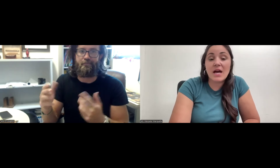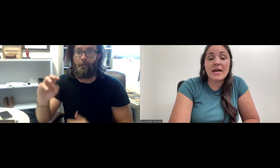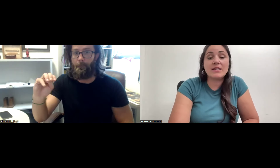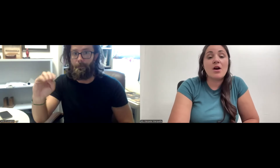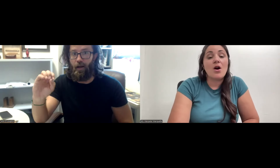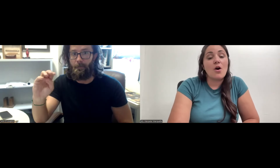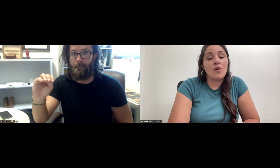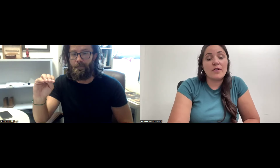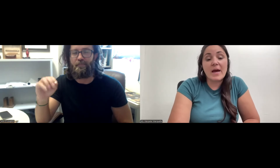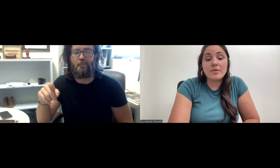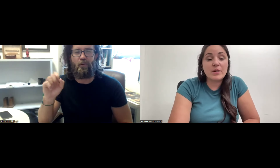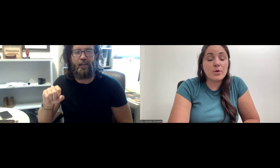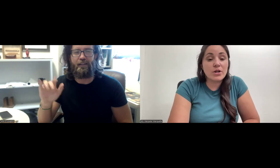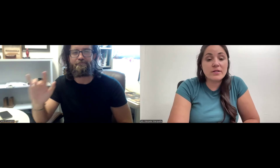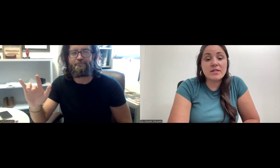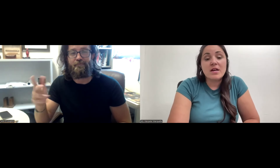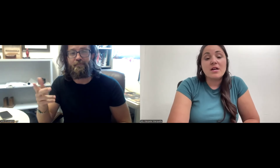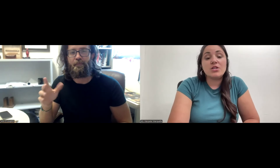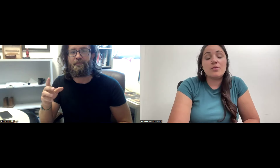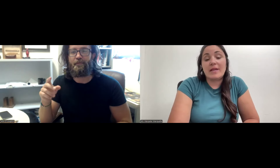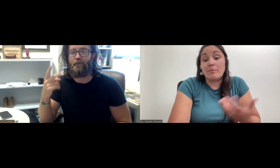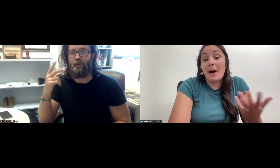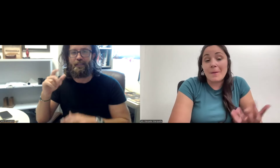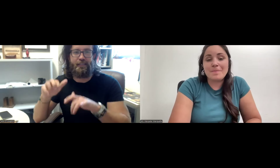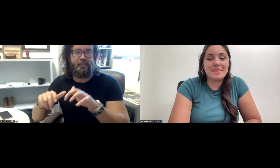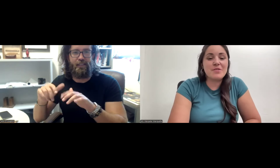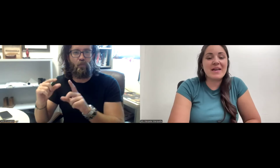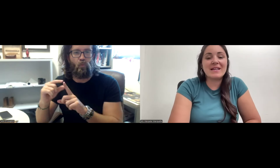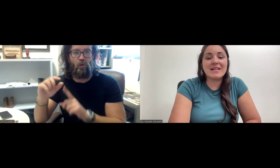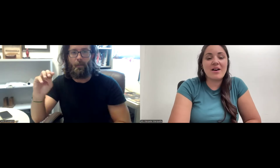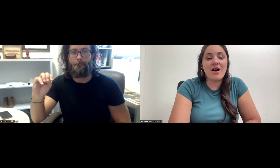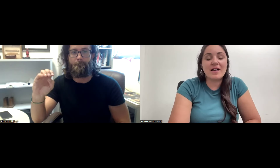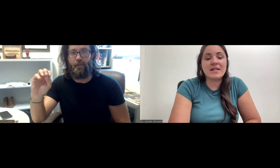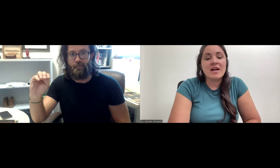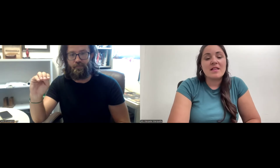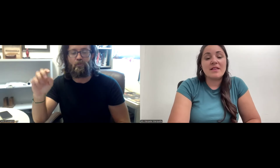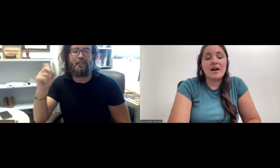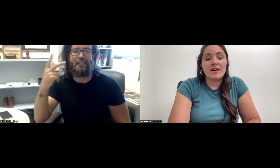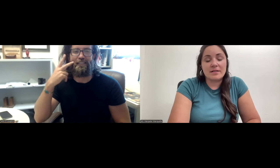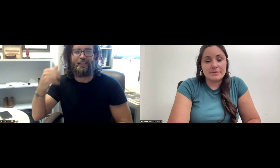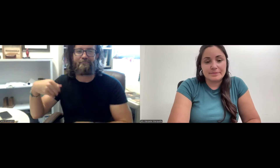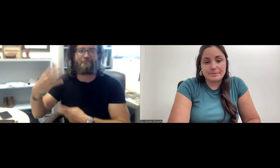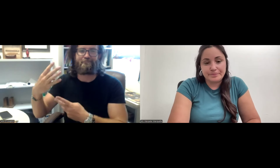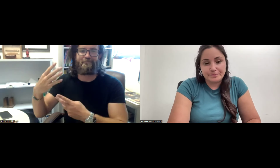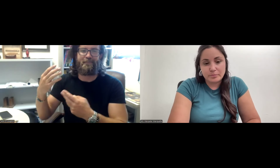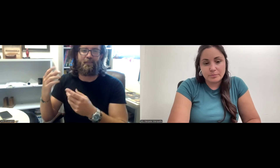specific sign or vocabulary word, you like mom, you can click on